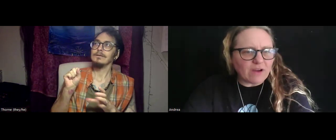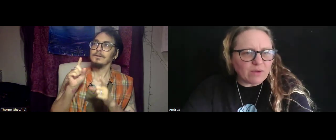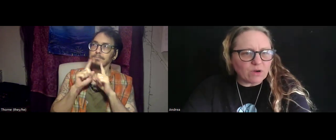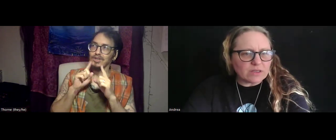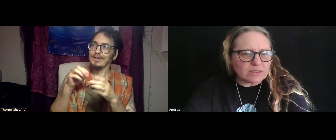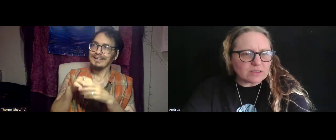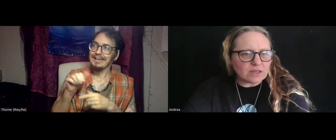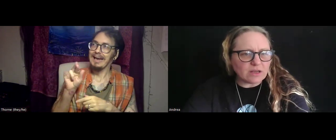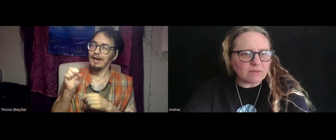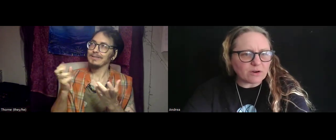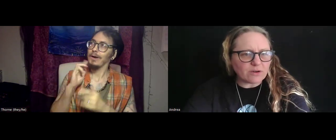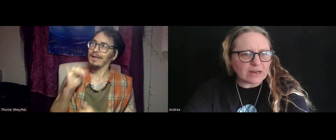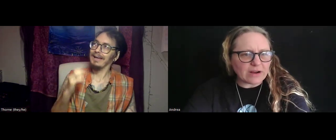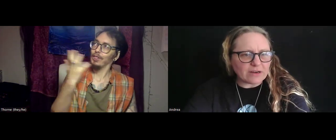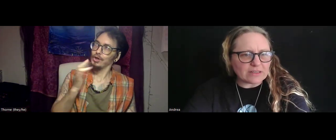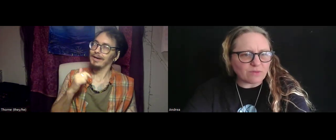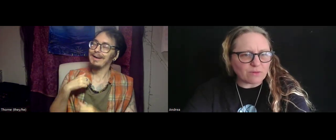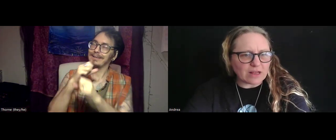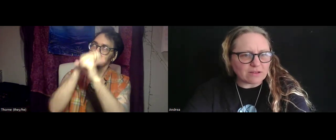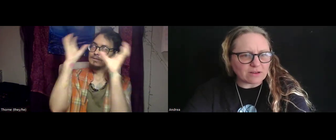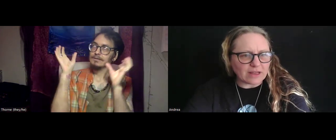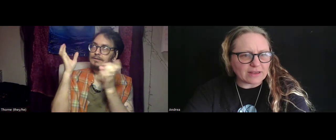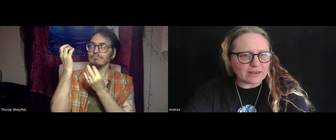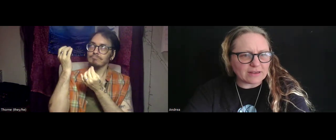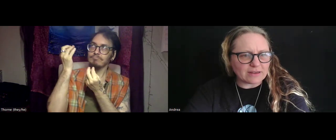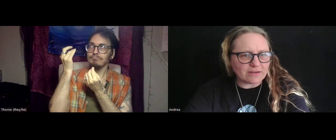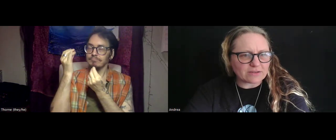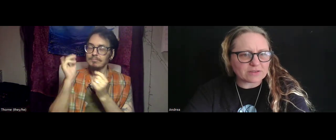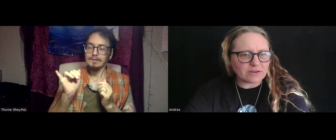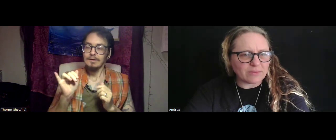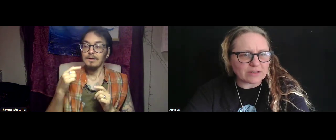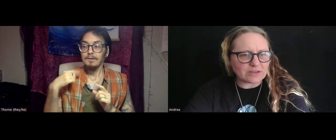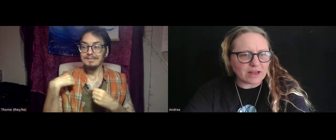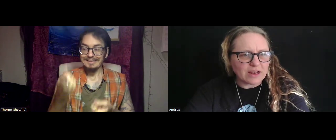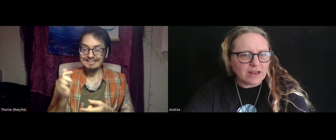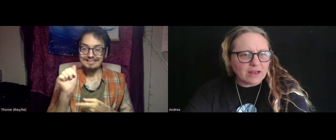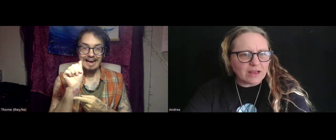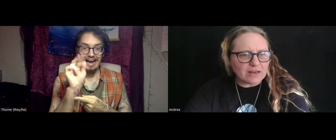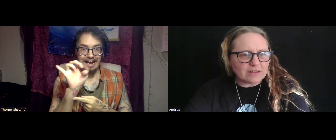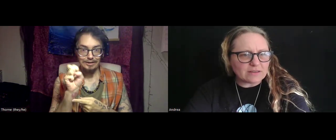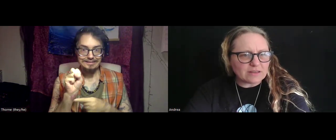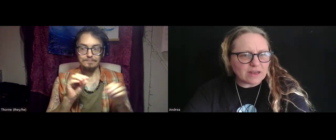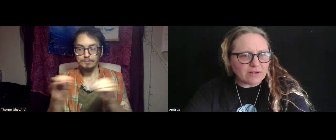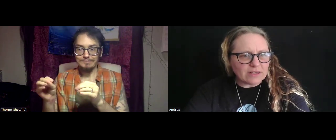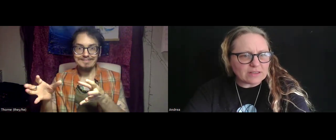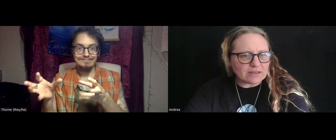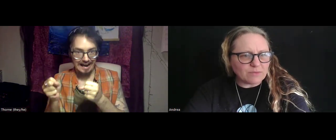I was Mercury in Aries, what would that look like? I was trying to imagine that. And since Aries